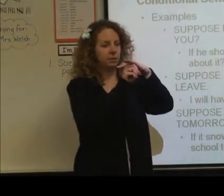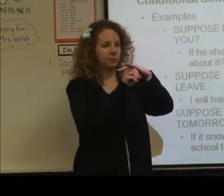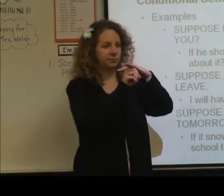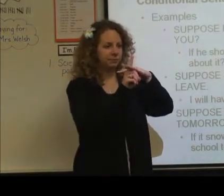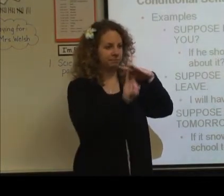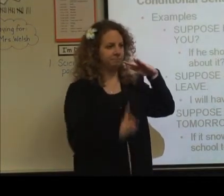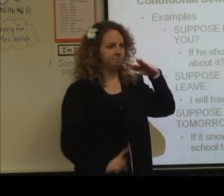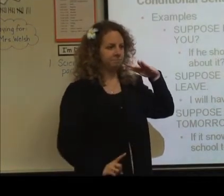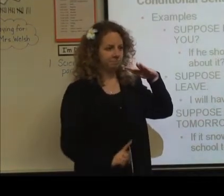up.